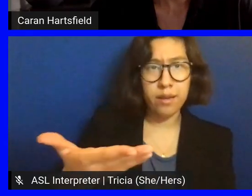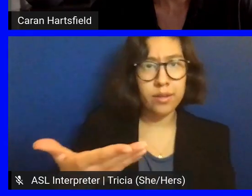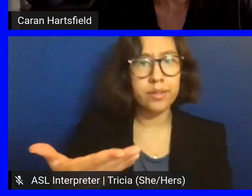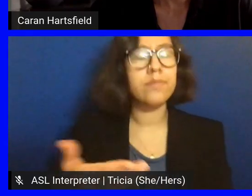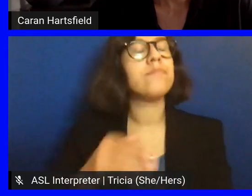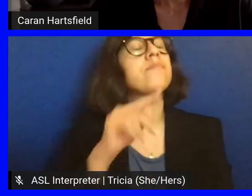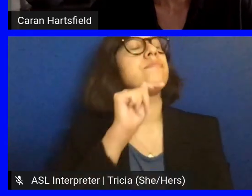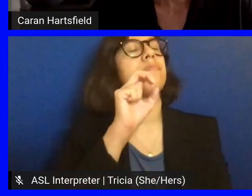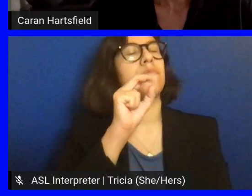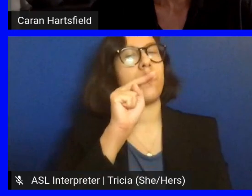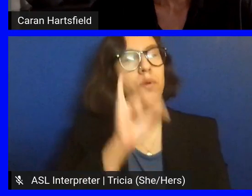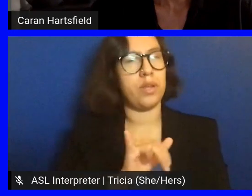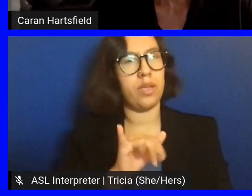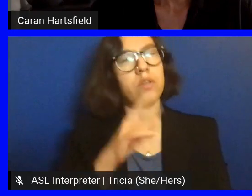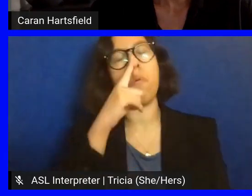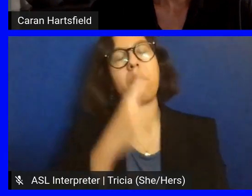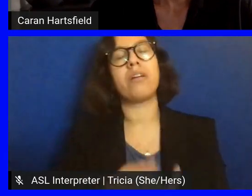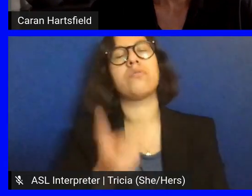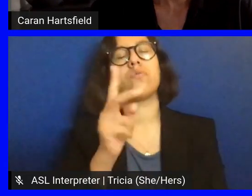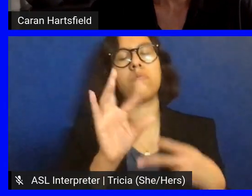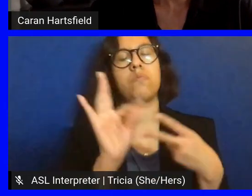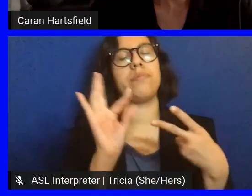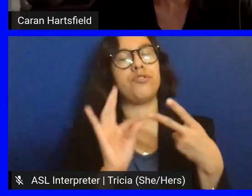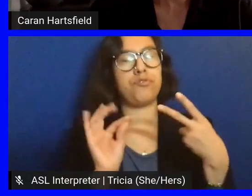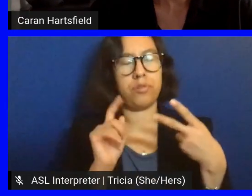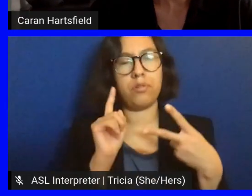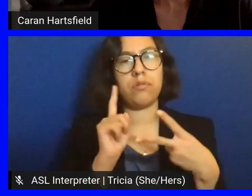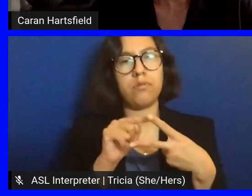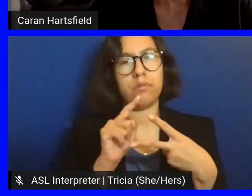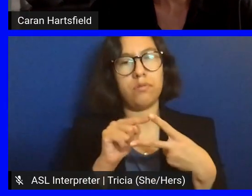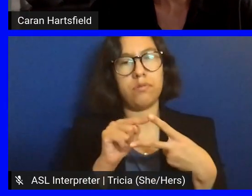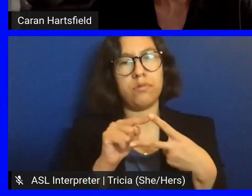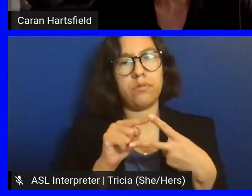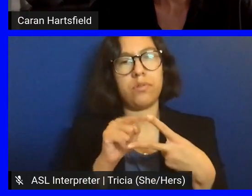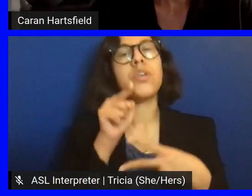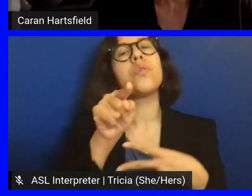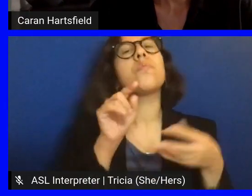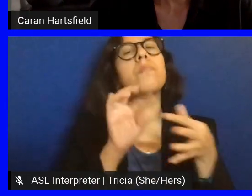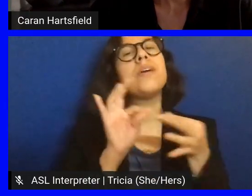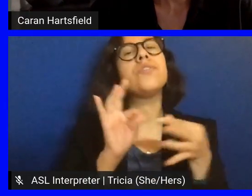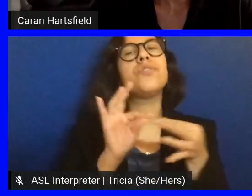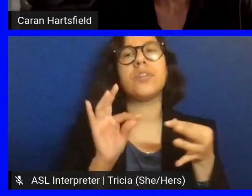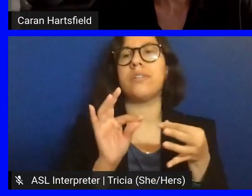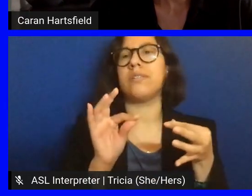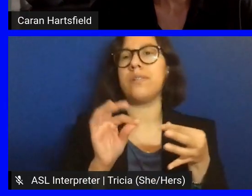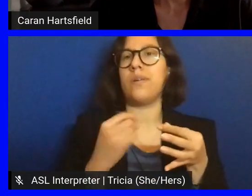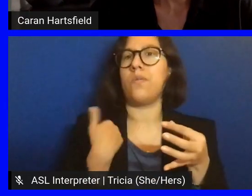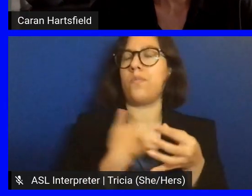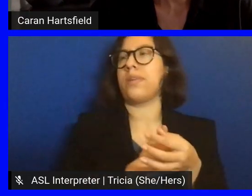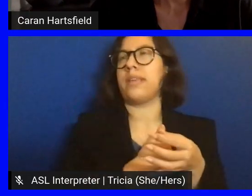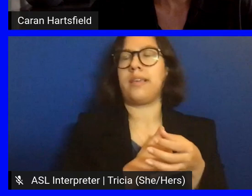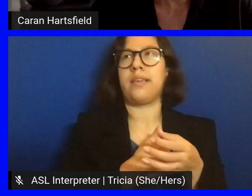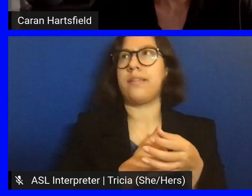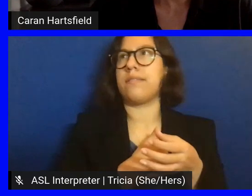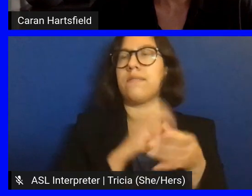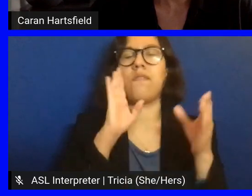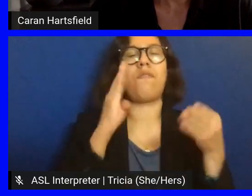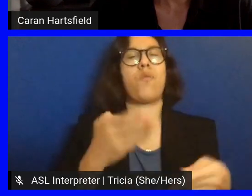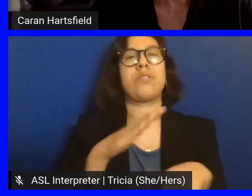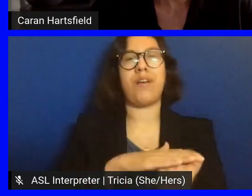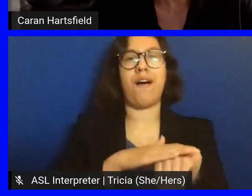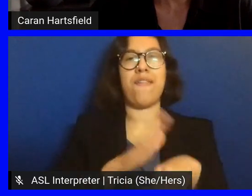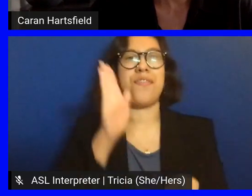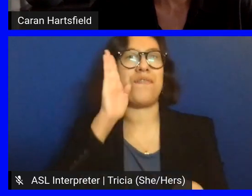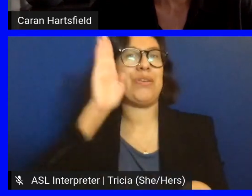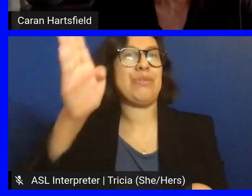you just landed on. I'll do two things. You just landed on something that, of course, we focused on in the Futurist